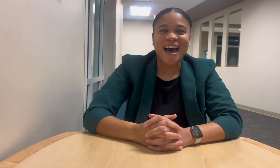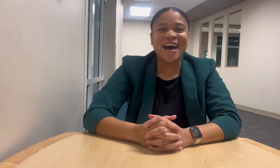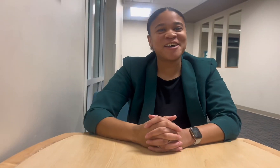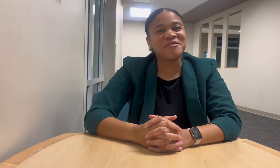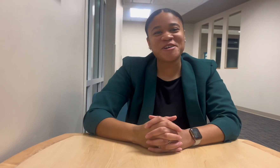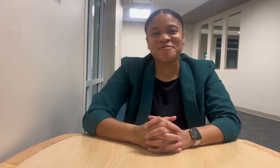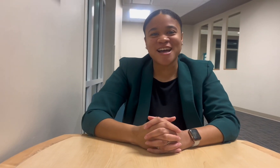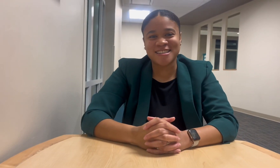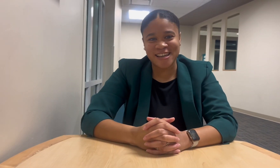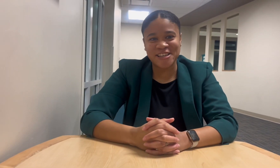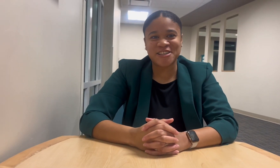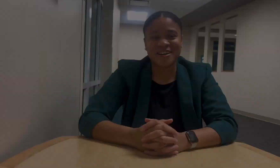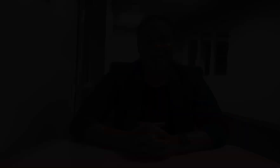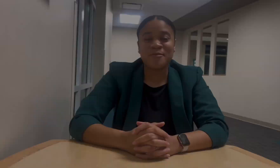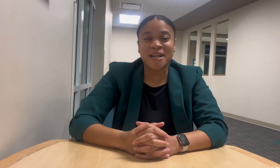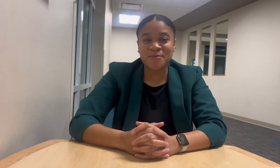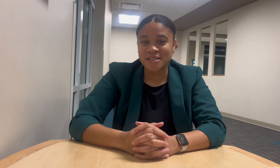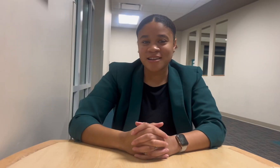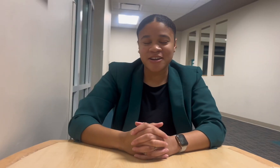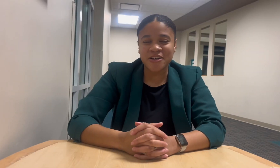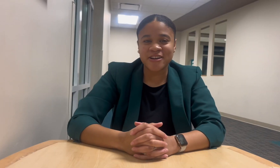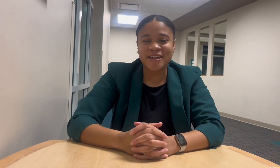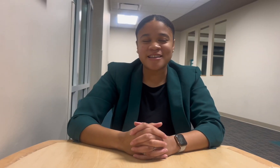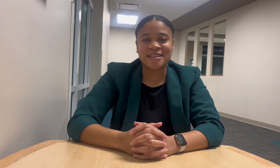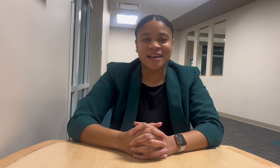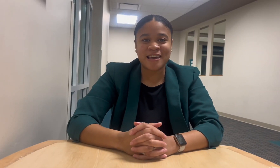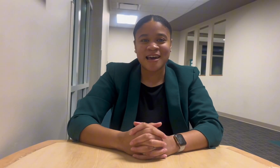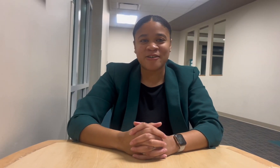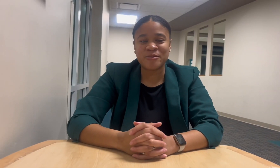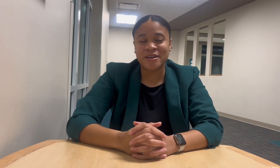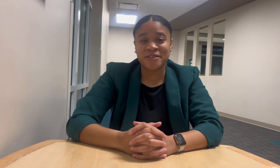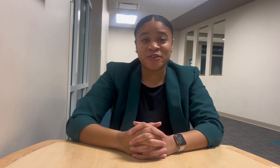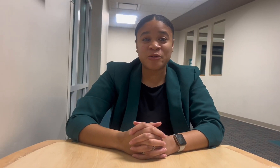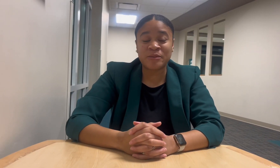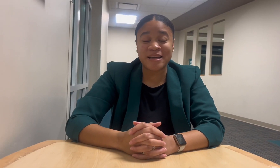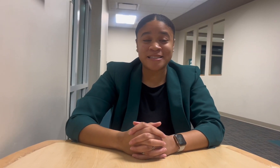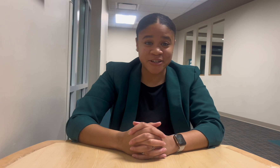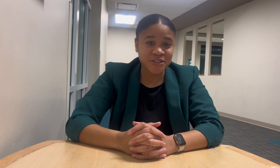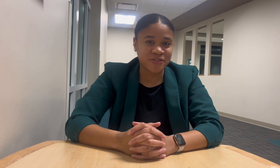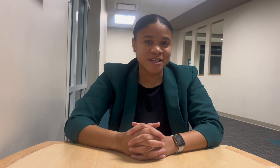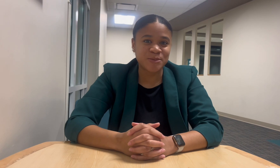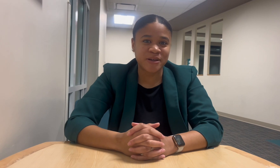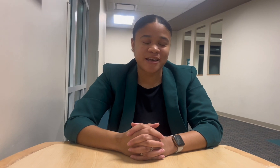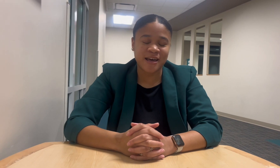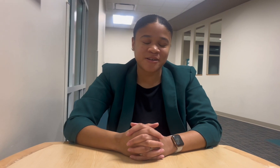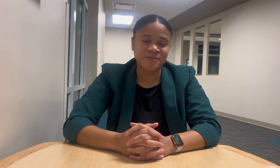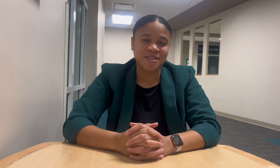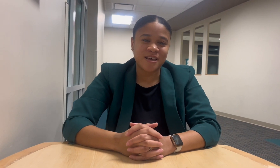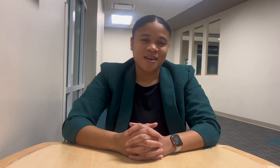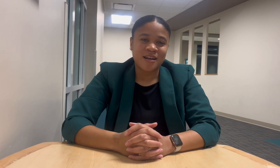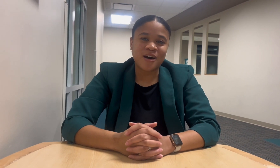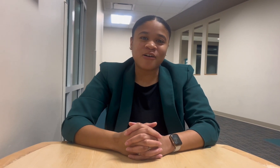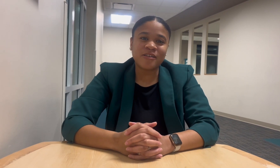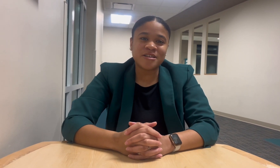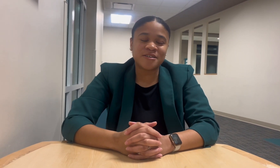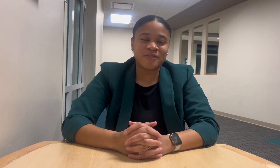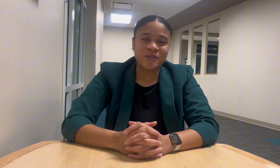Hi, and welcome back to LA Talk. My name is Alana Creek, and today I will be interviewing one of my dearest friends, Brianna Adams. Not only is she fluent in